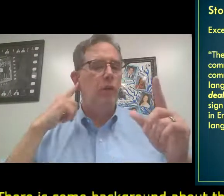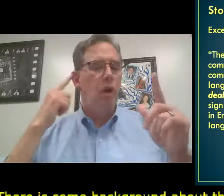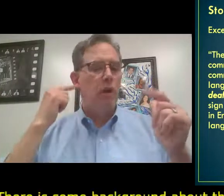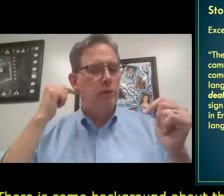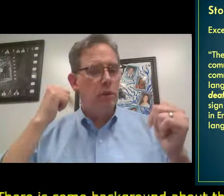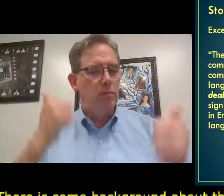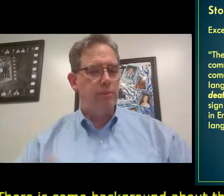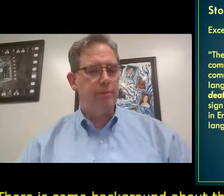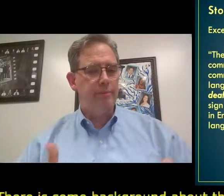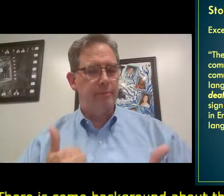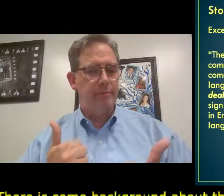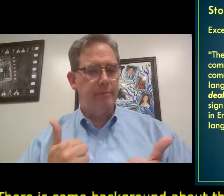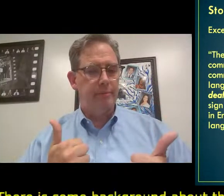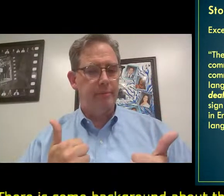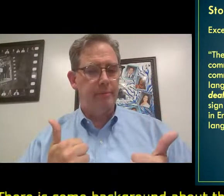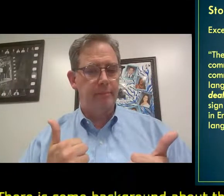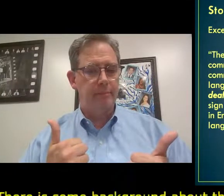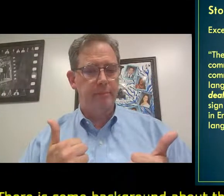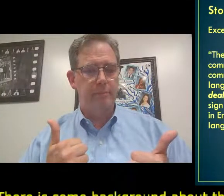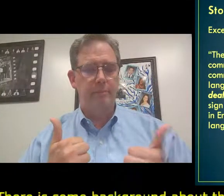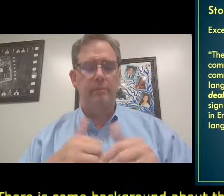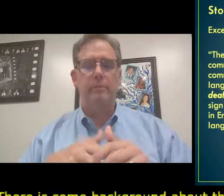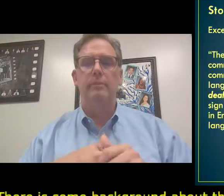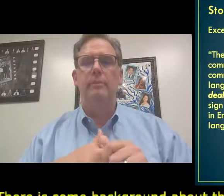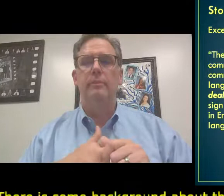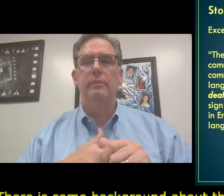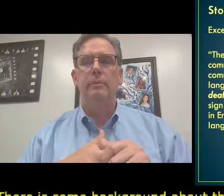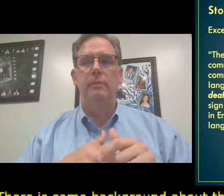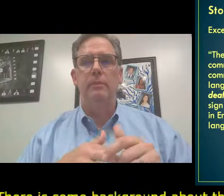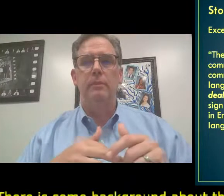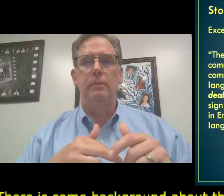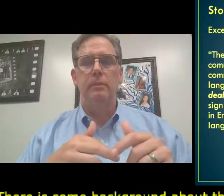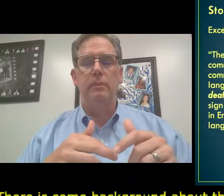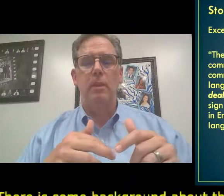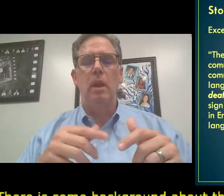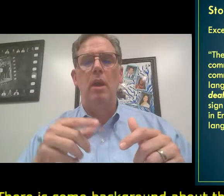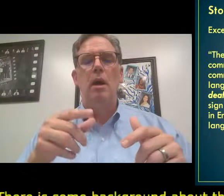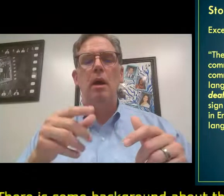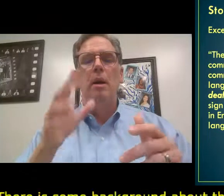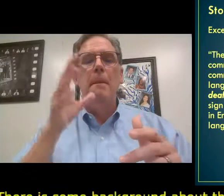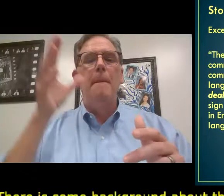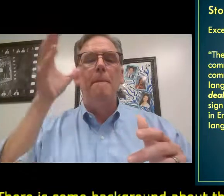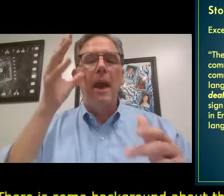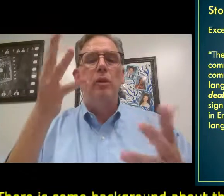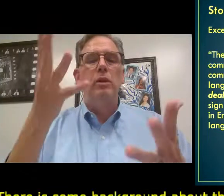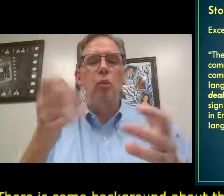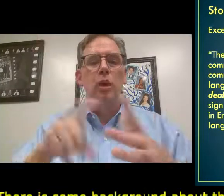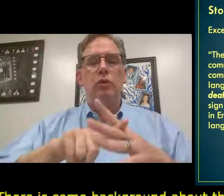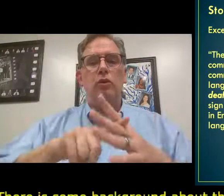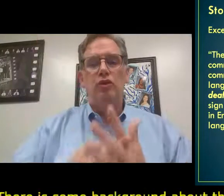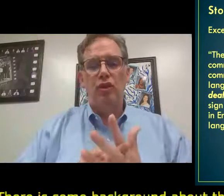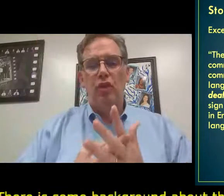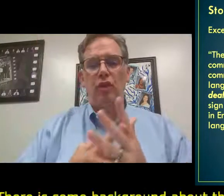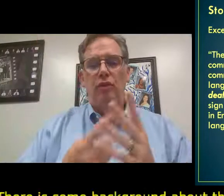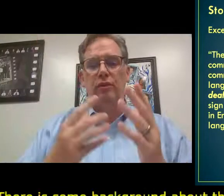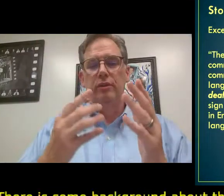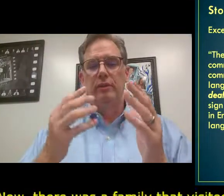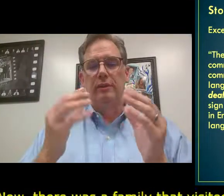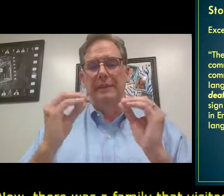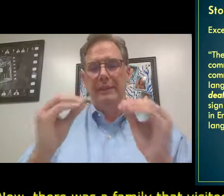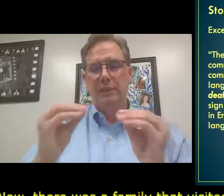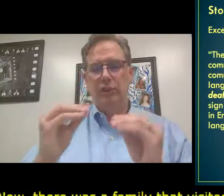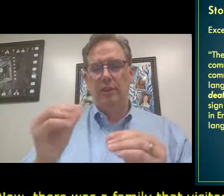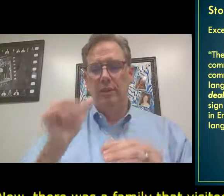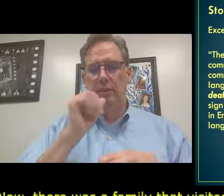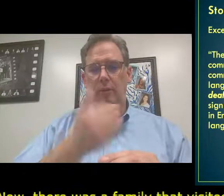A young student had gone through elementary school and oral programs, but her hearing